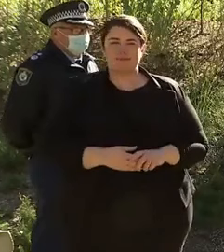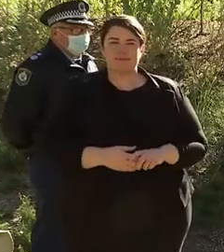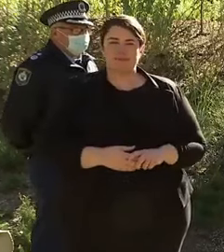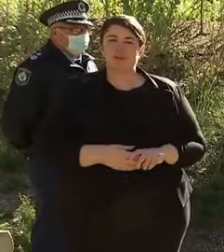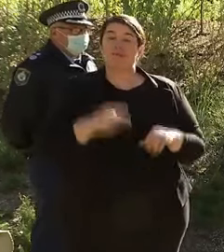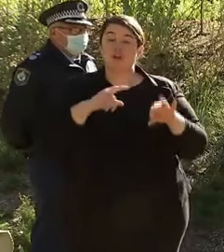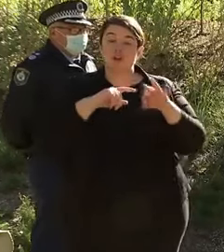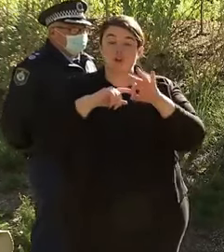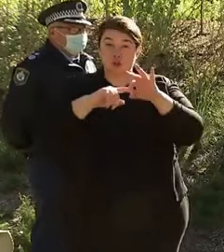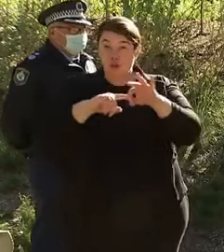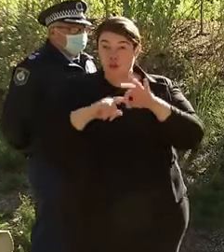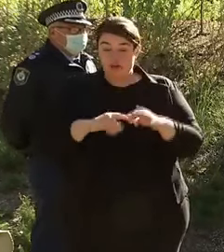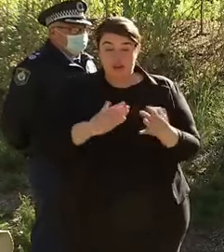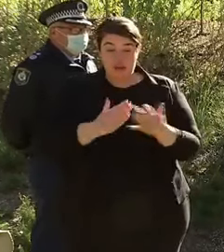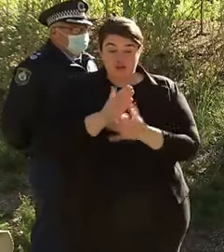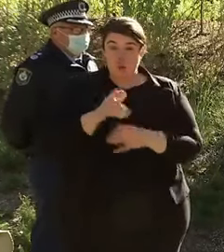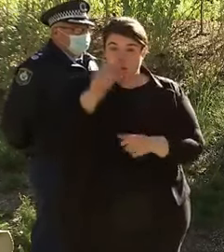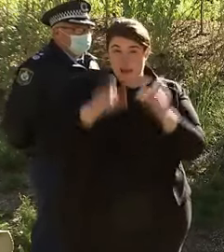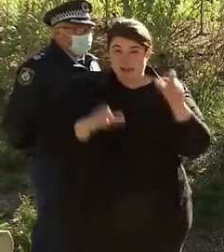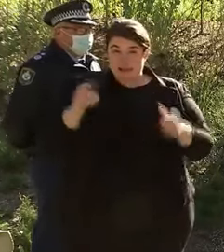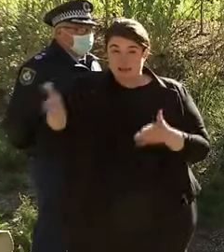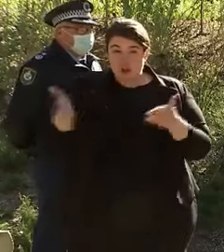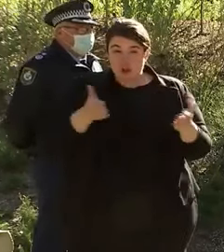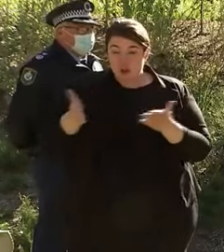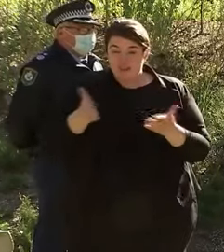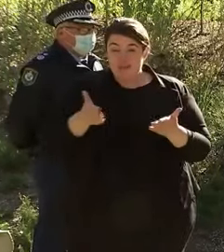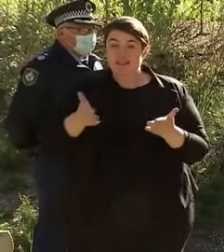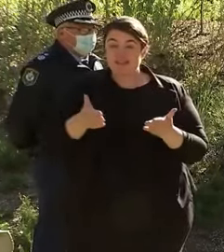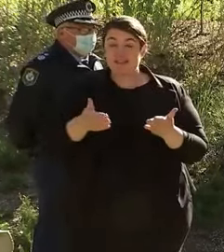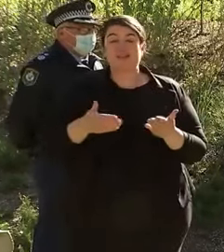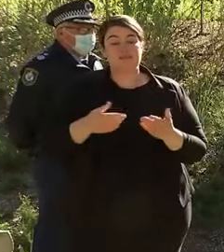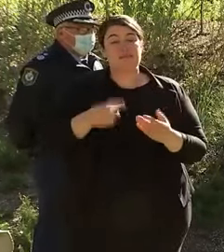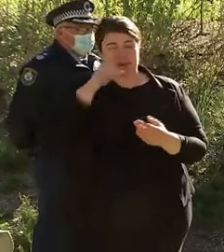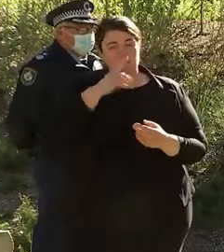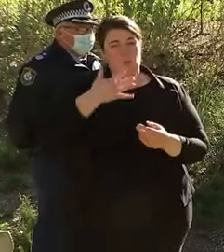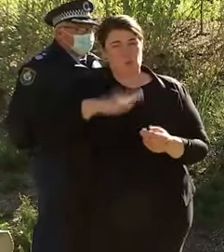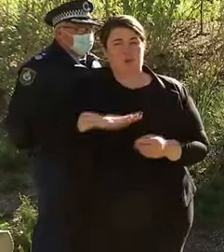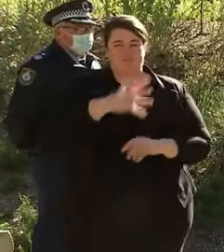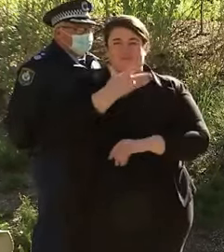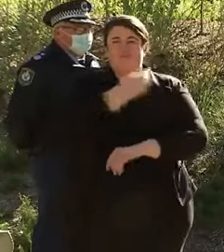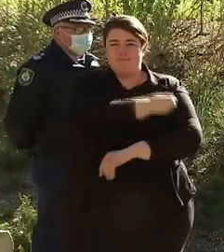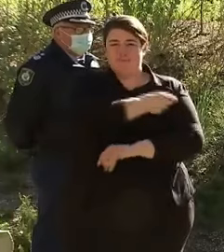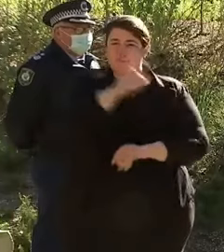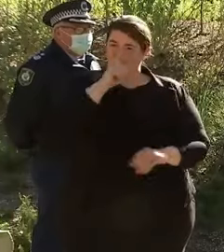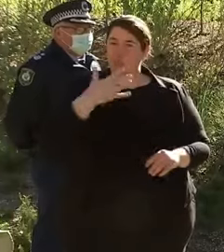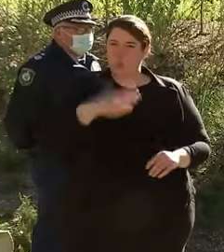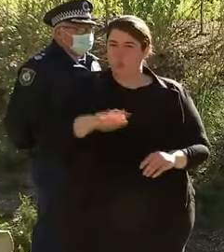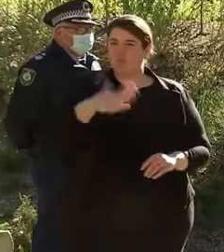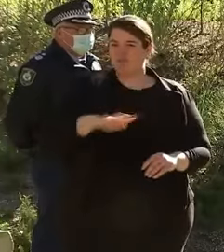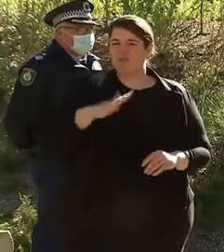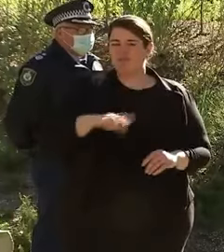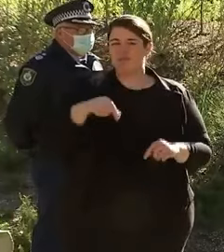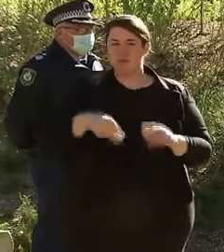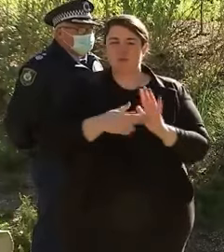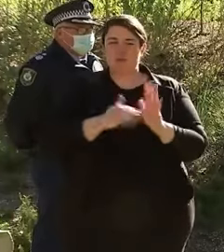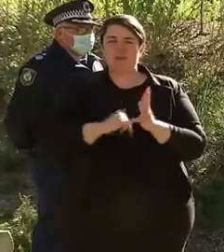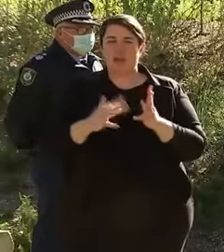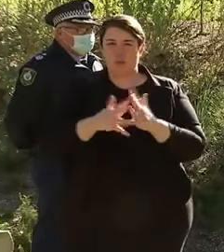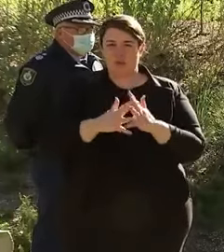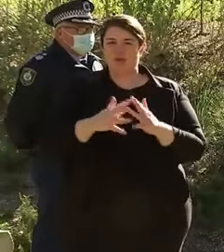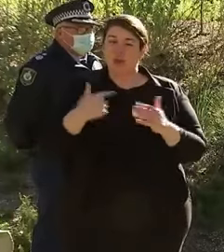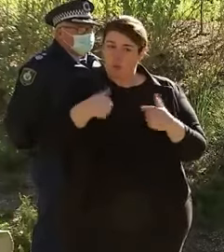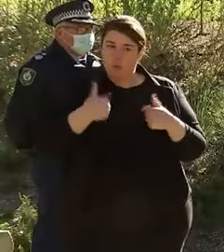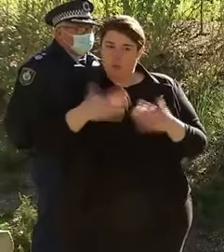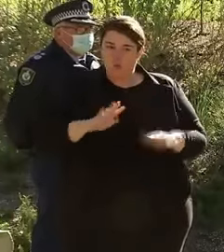surveys that customer service has done through the millions of people on our app that there is a high demand for the vaccine. People are keen to get vaccinated in New South Wales, and we're keen